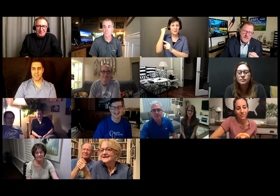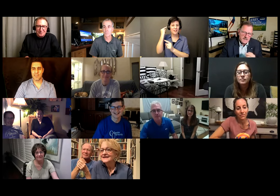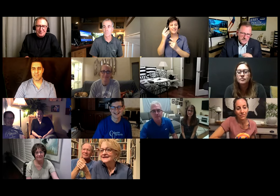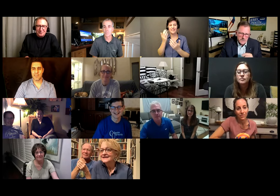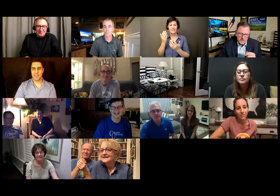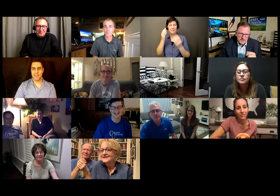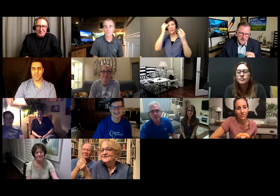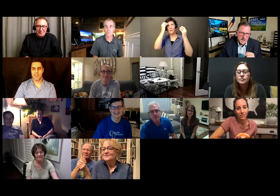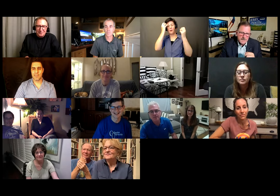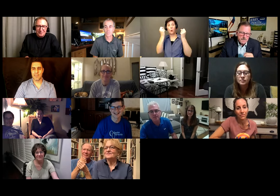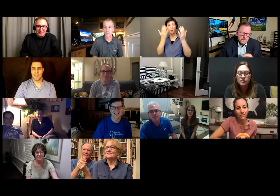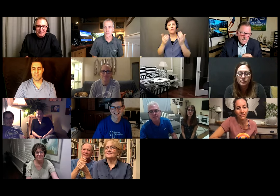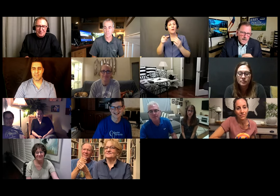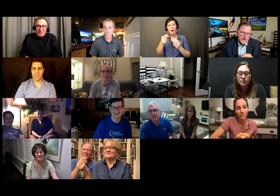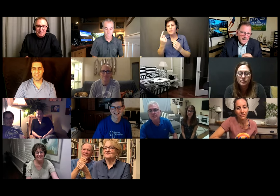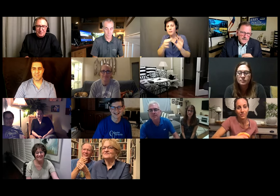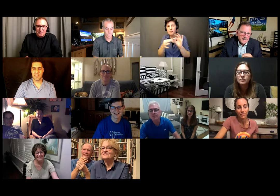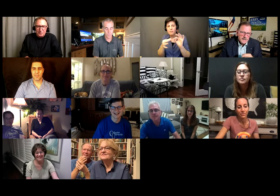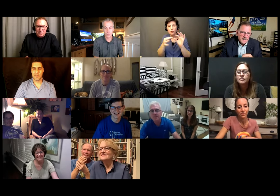the school in Fremont,